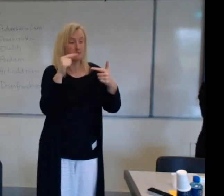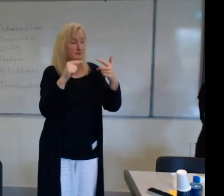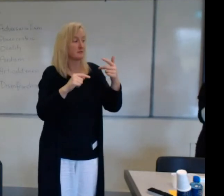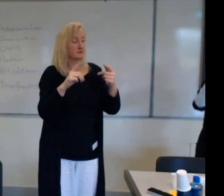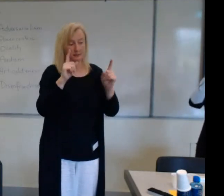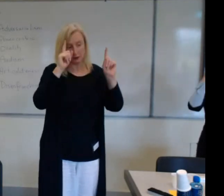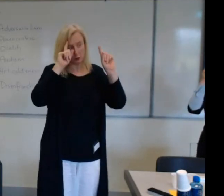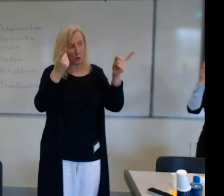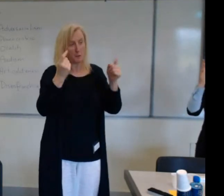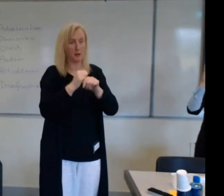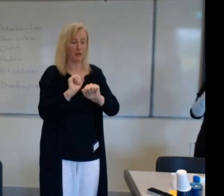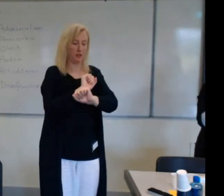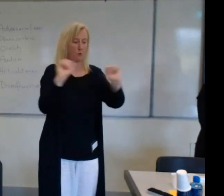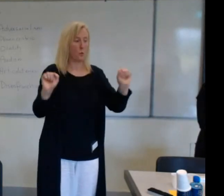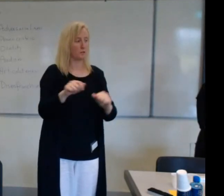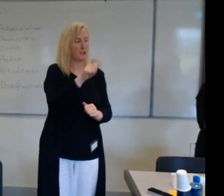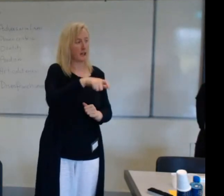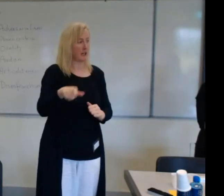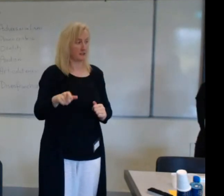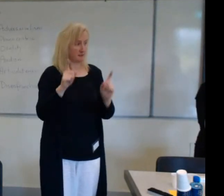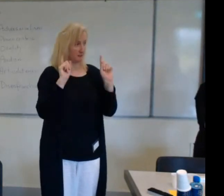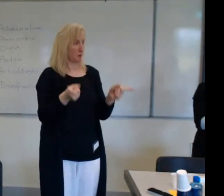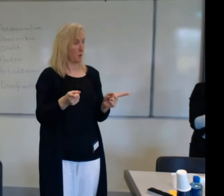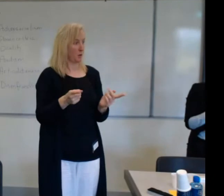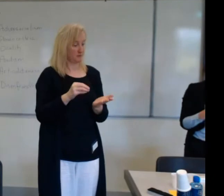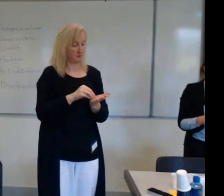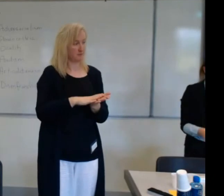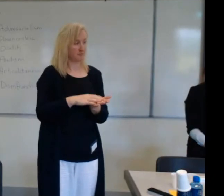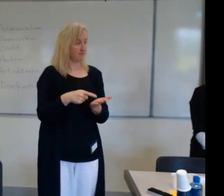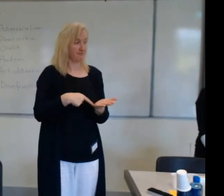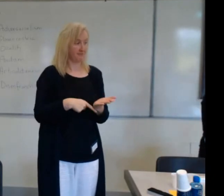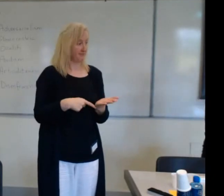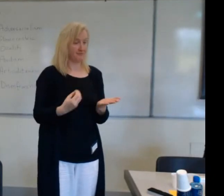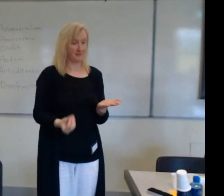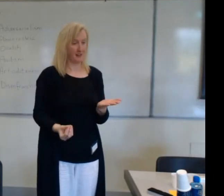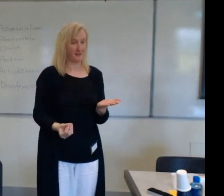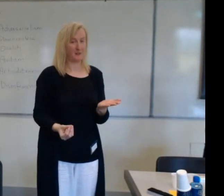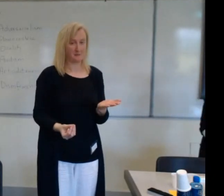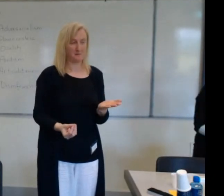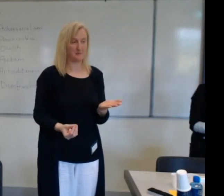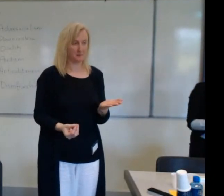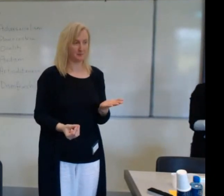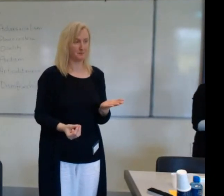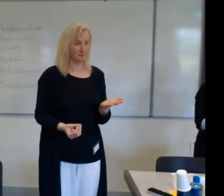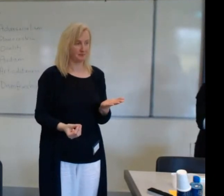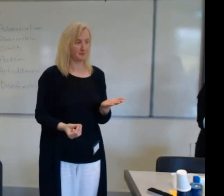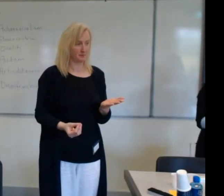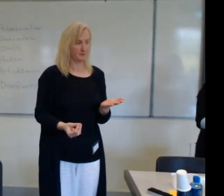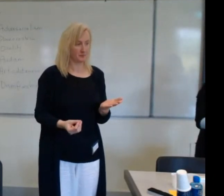own clients. So this is the main issue is actually prisons should know